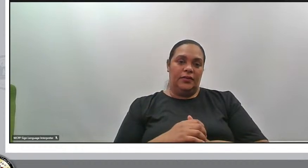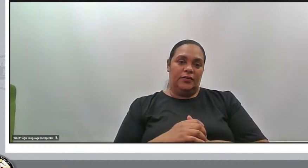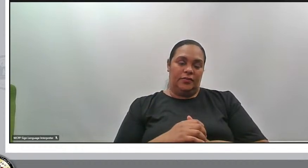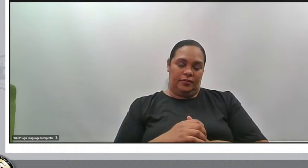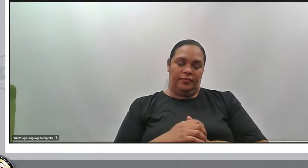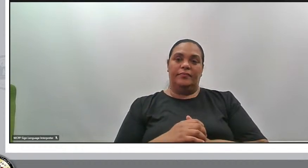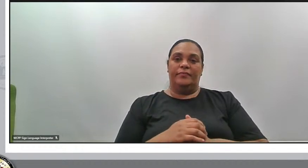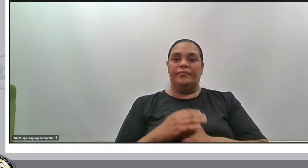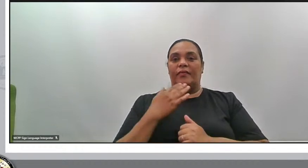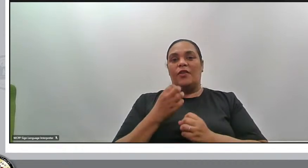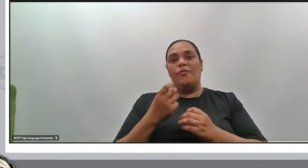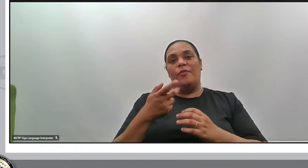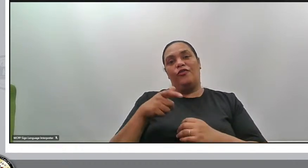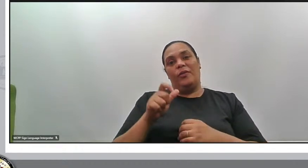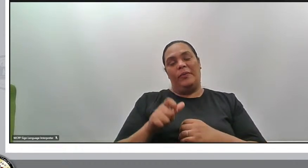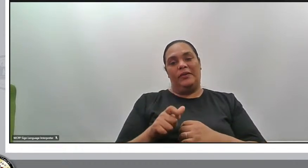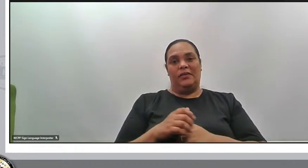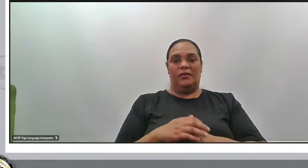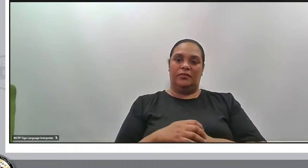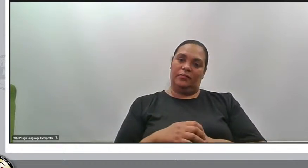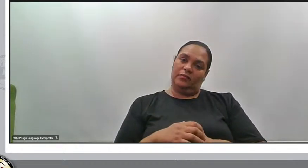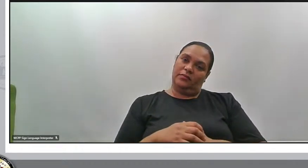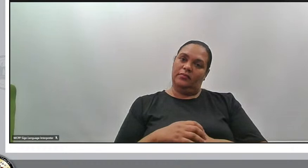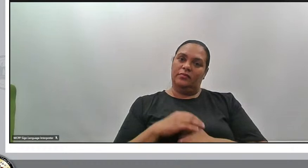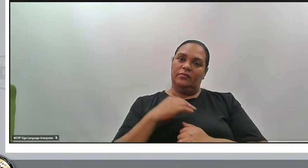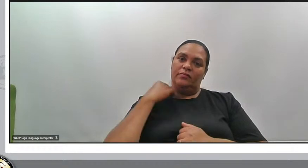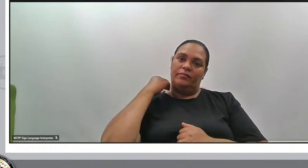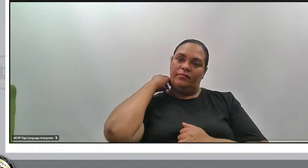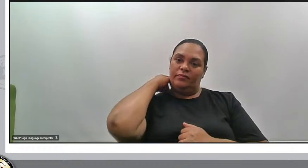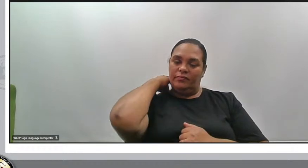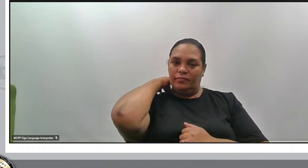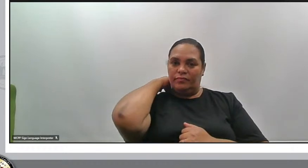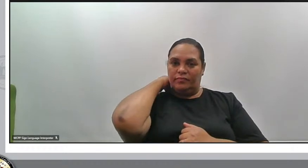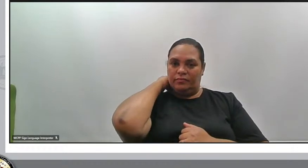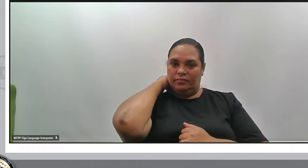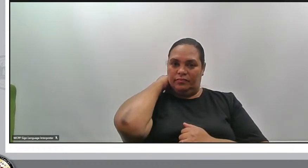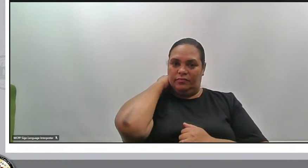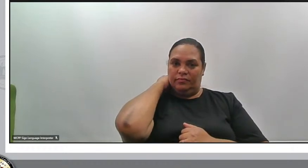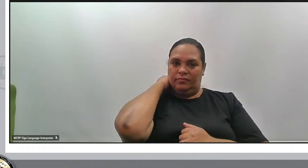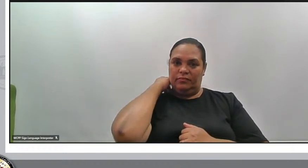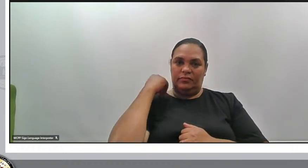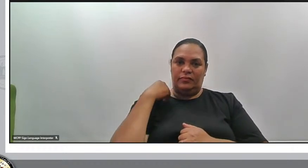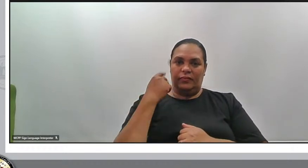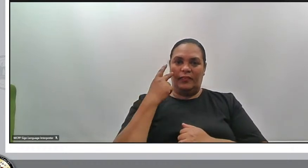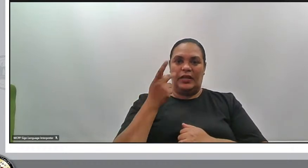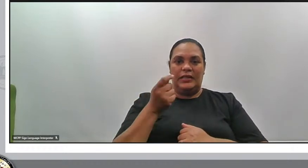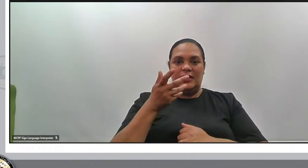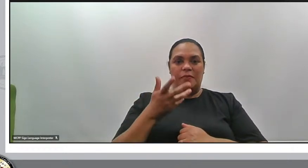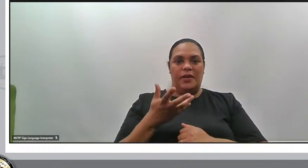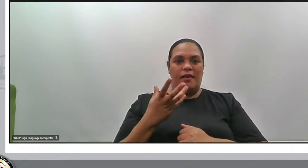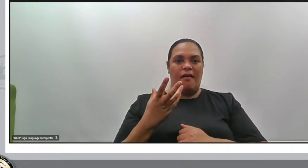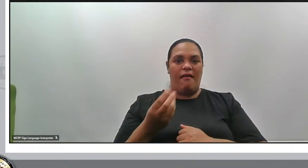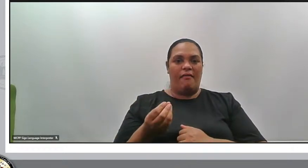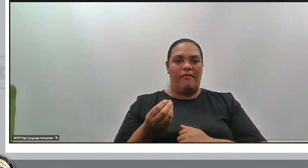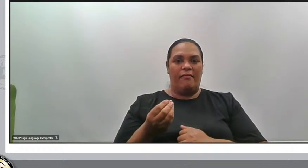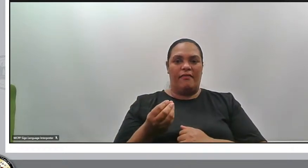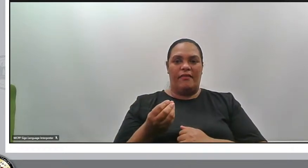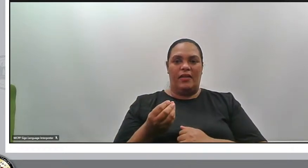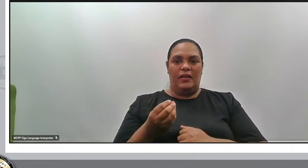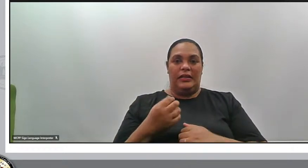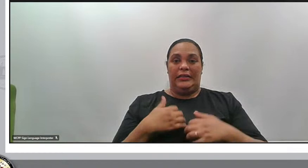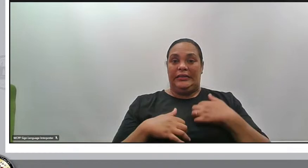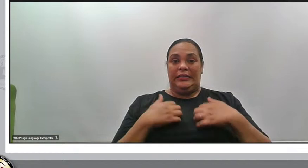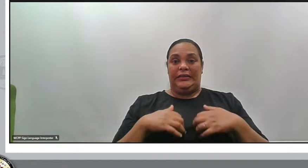Thank you very much, Chairperson. Chair, I note that the speaker runs a very